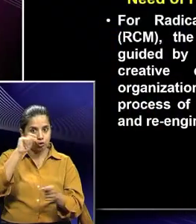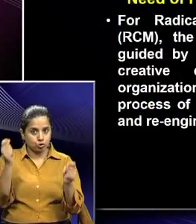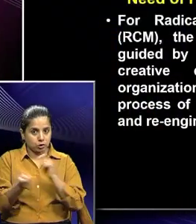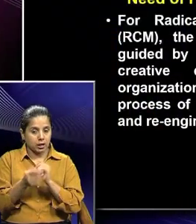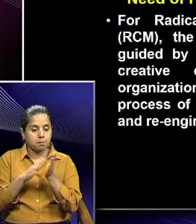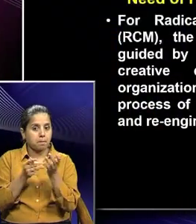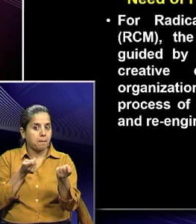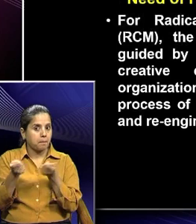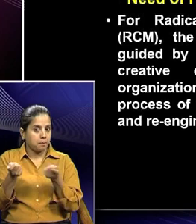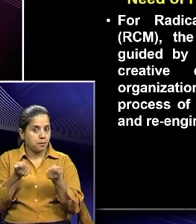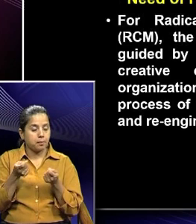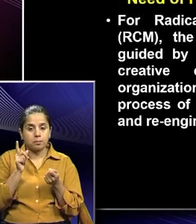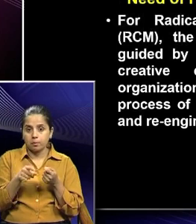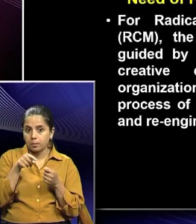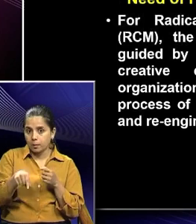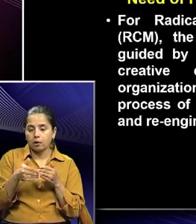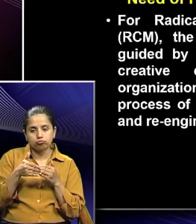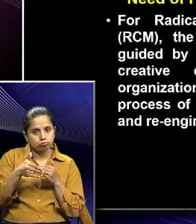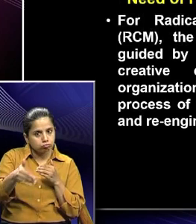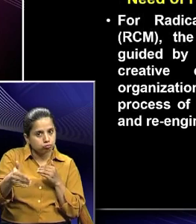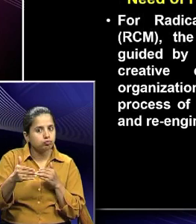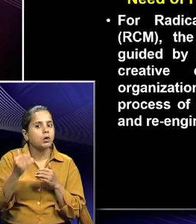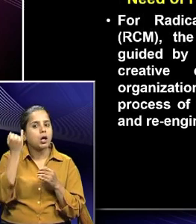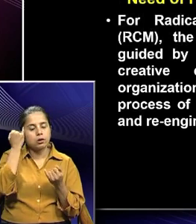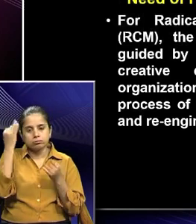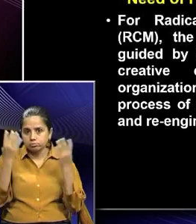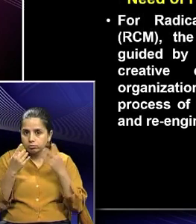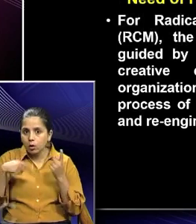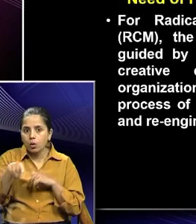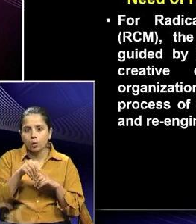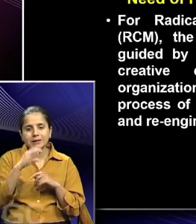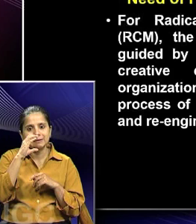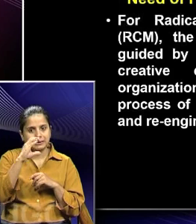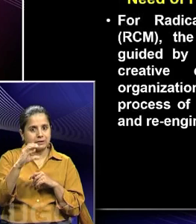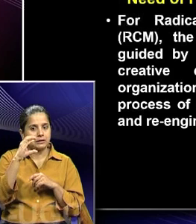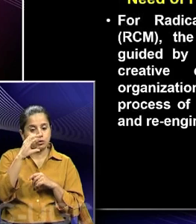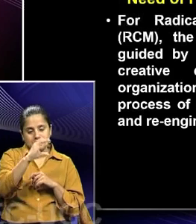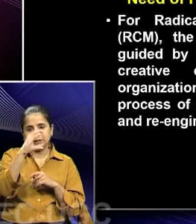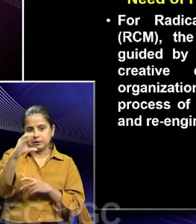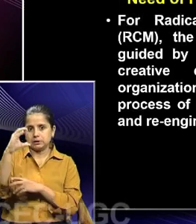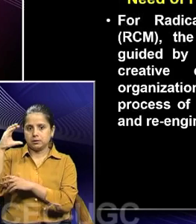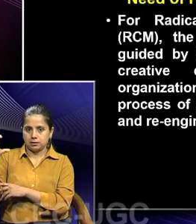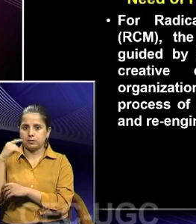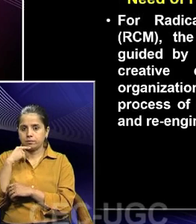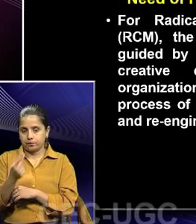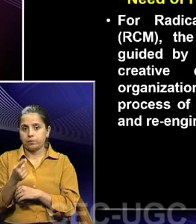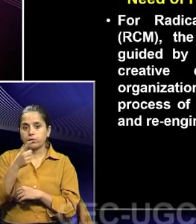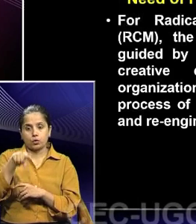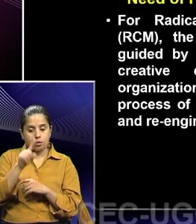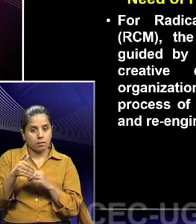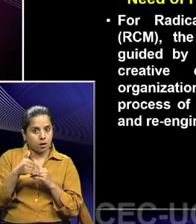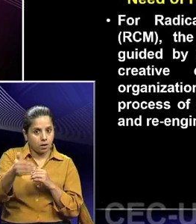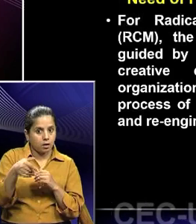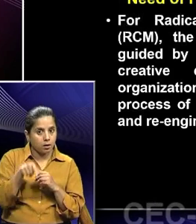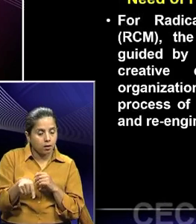of continuous creative constructions, that is called CEC-UGC. So you have to go for